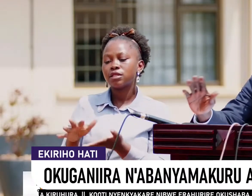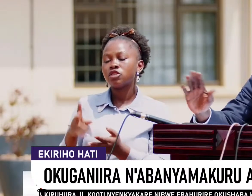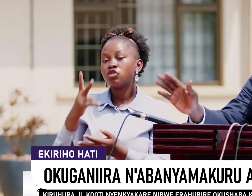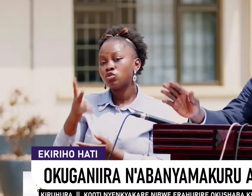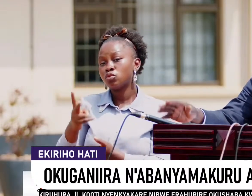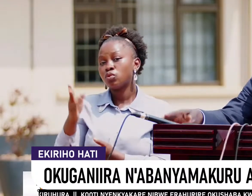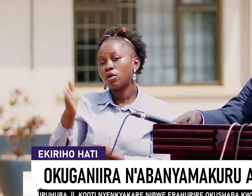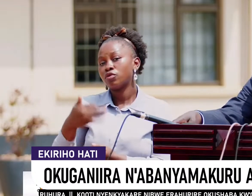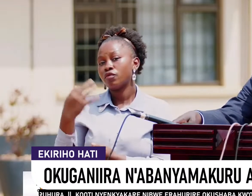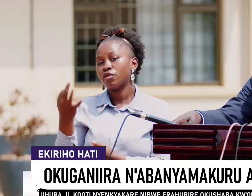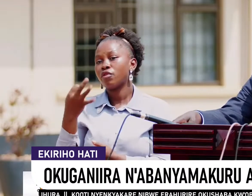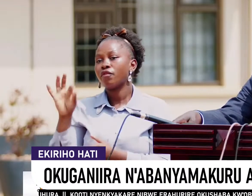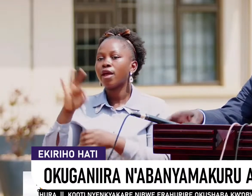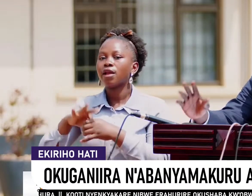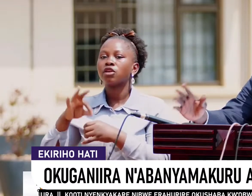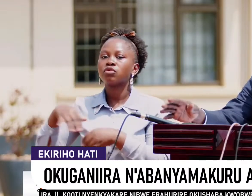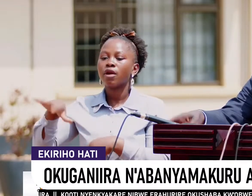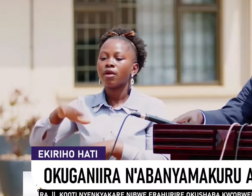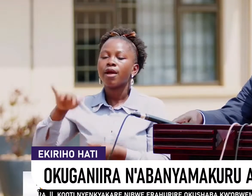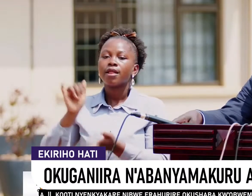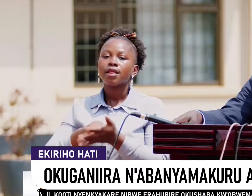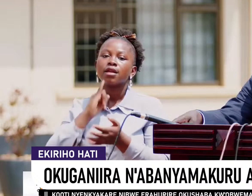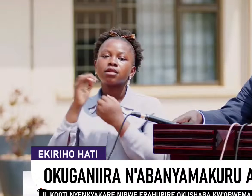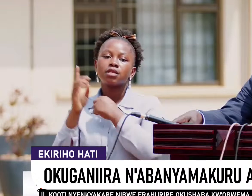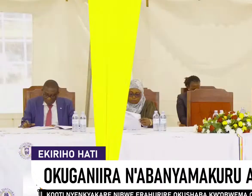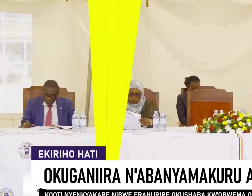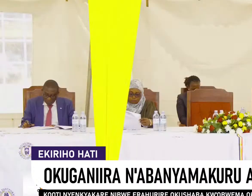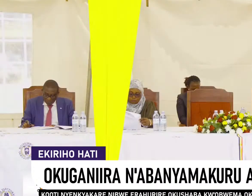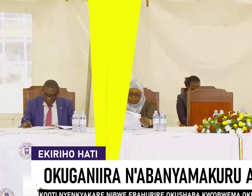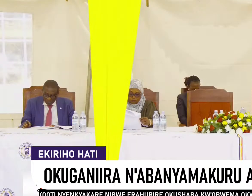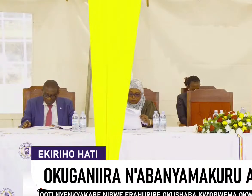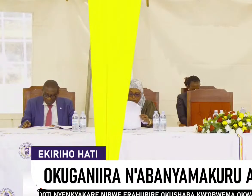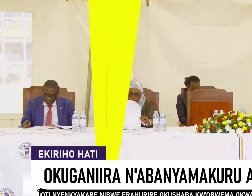the electoral area, that is the district.